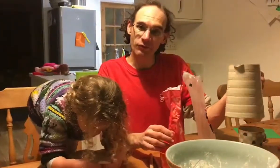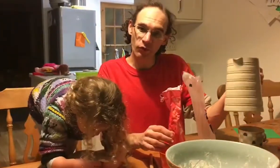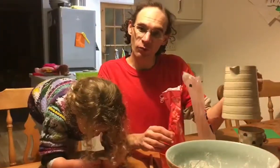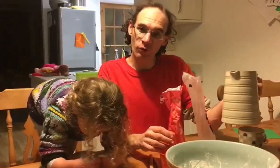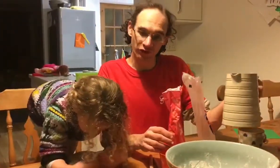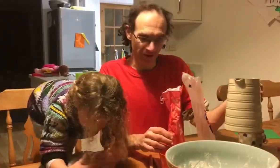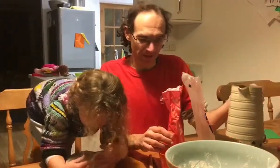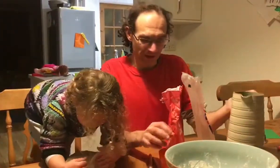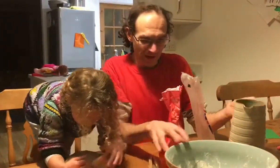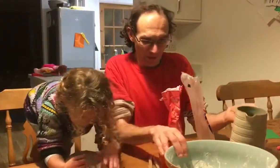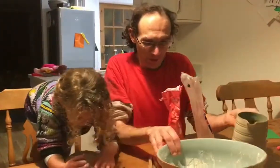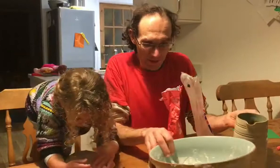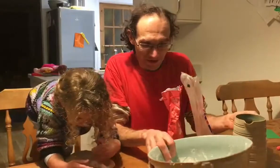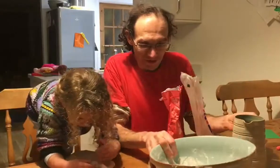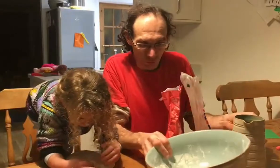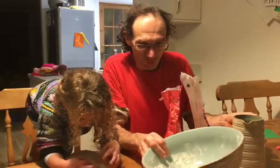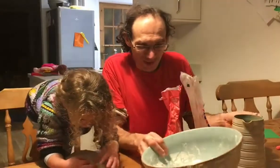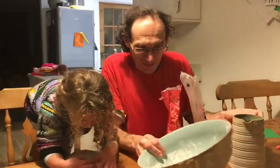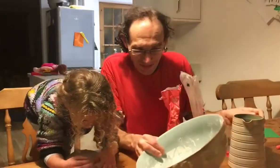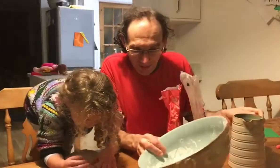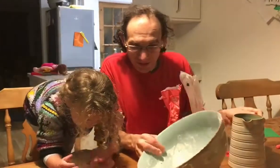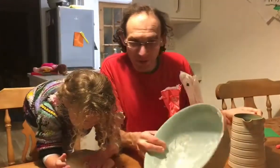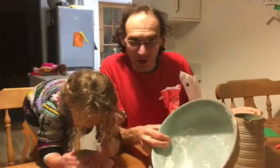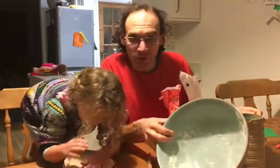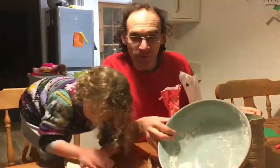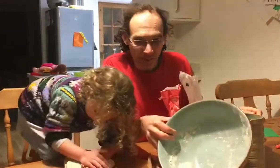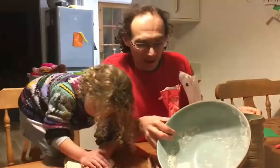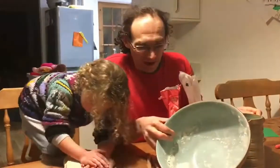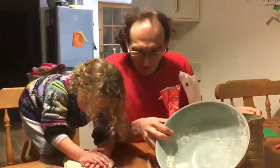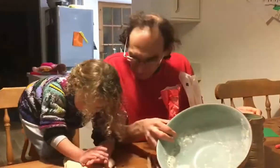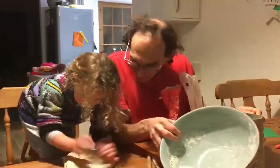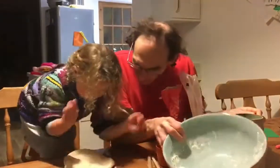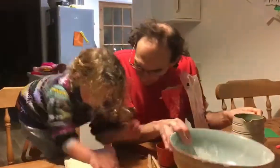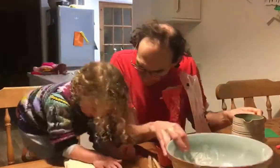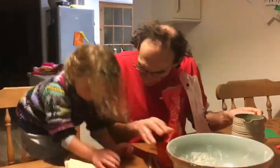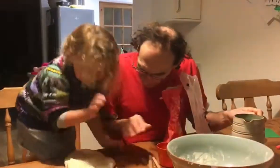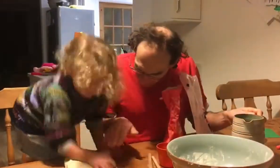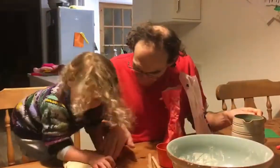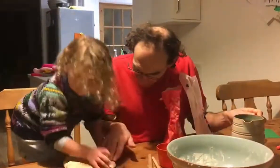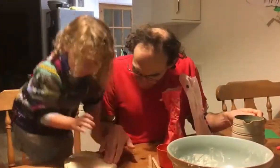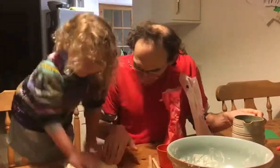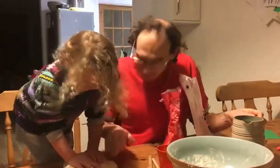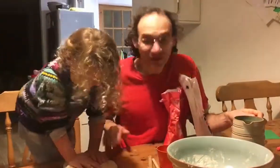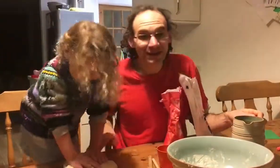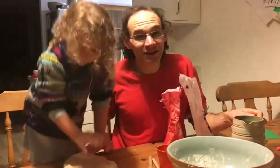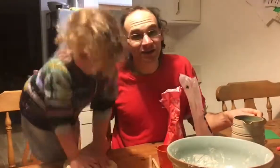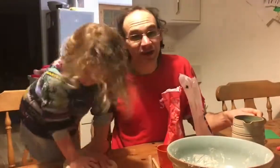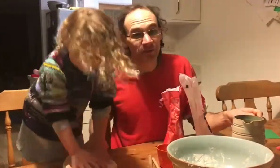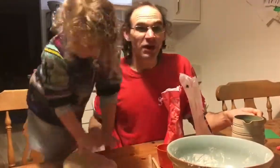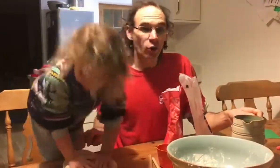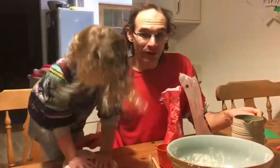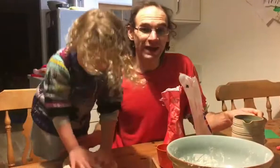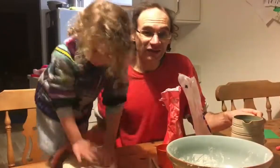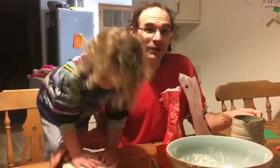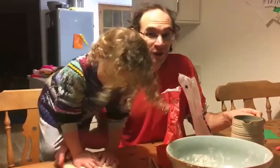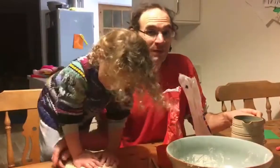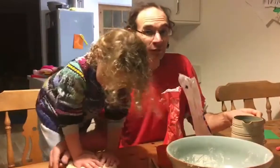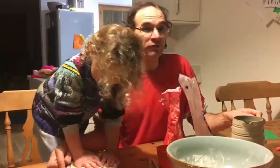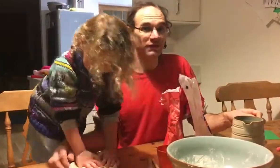warm water, and we mixed it all together in this bowl until it came together like a really nice dough. We had to add a bit more flour